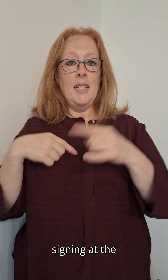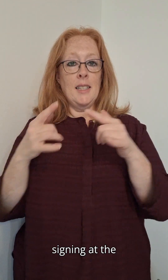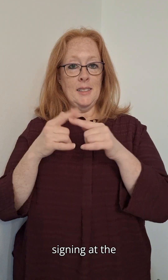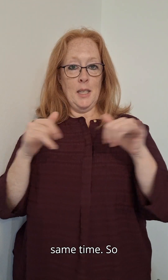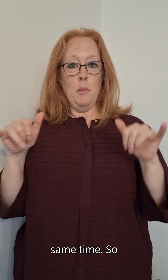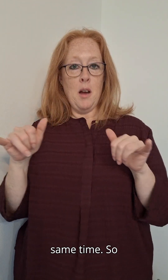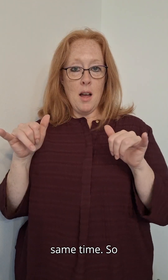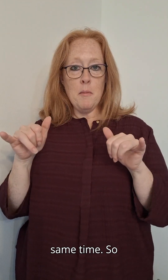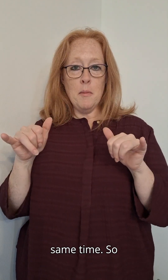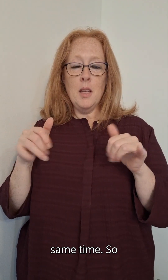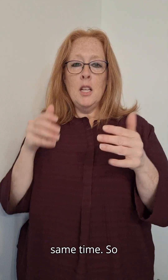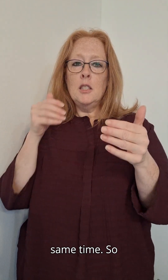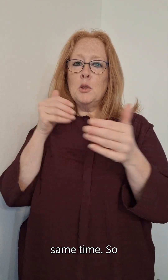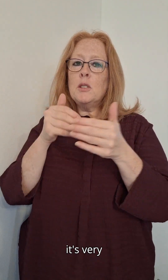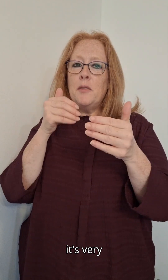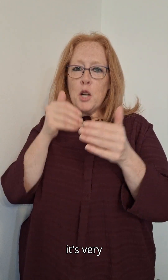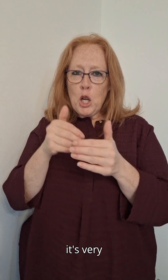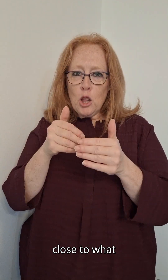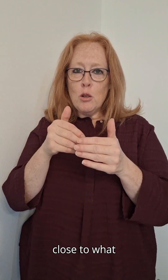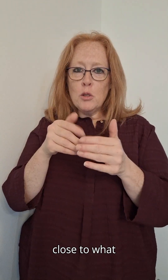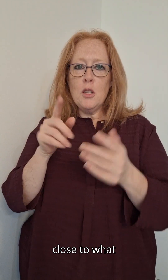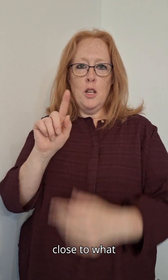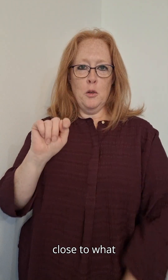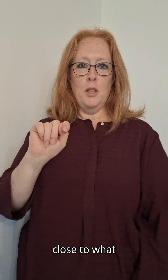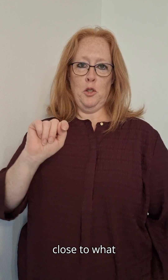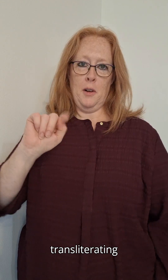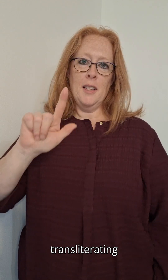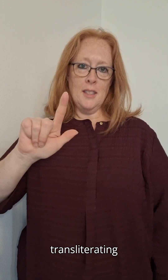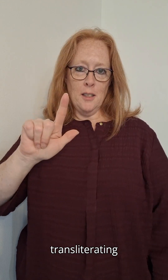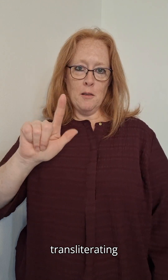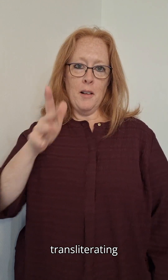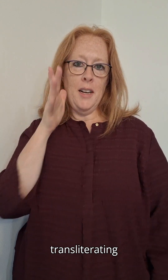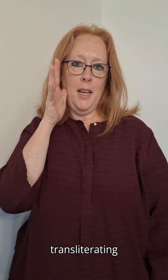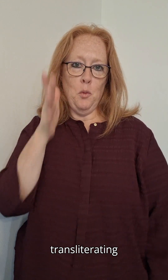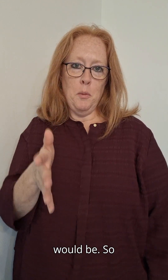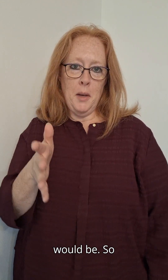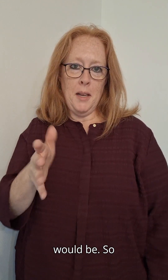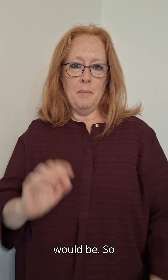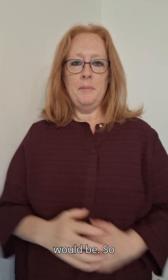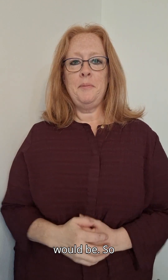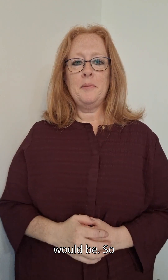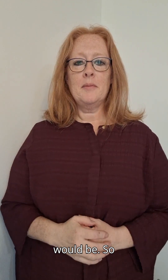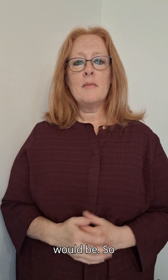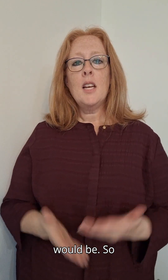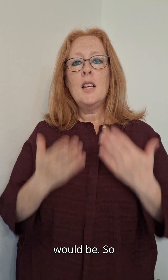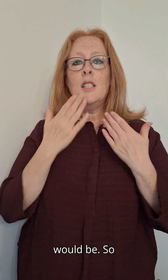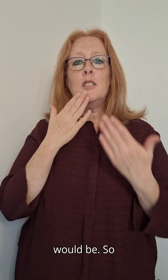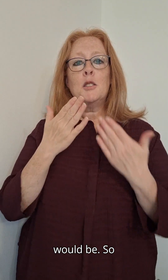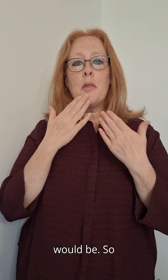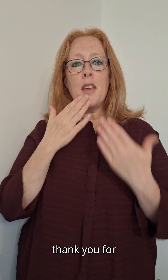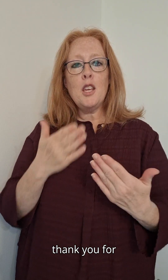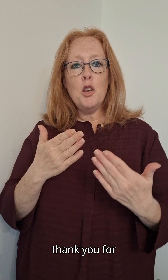at the same time. So it's very close to what transliterating would be. So thank